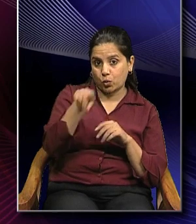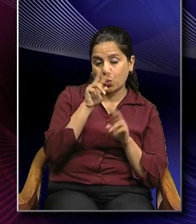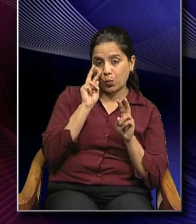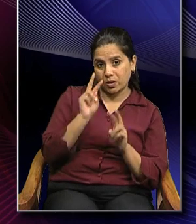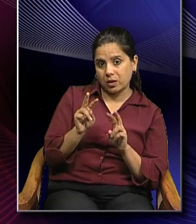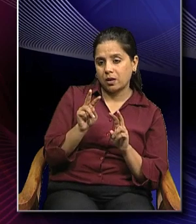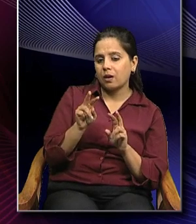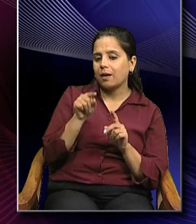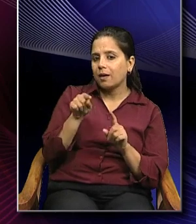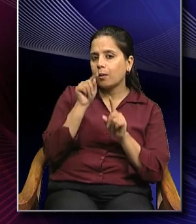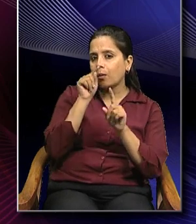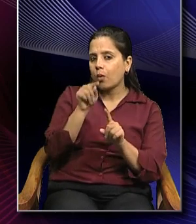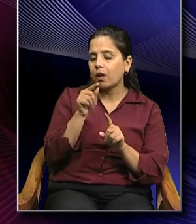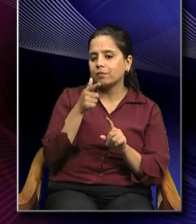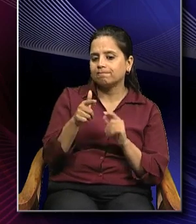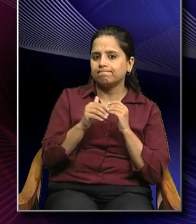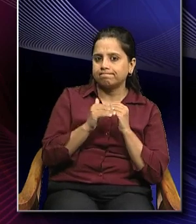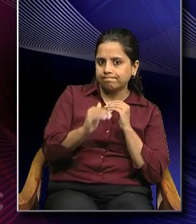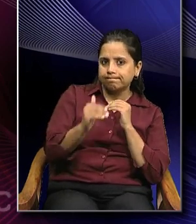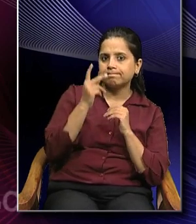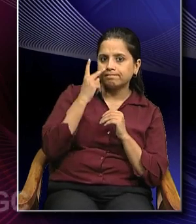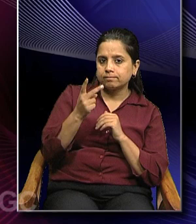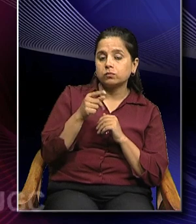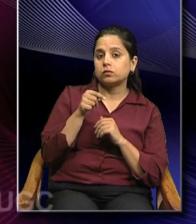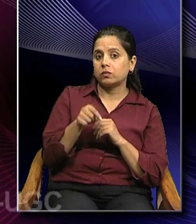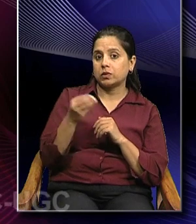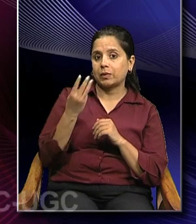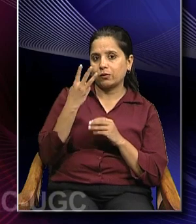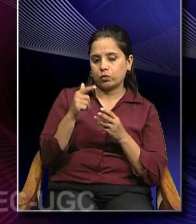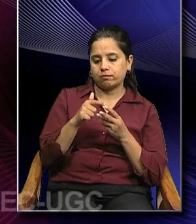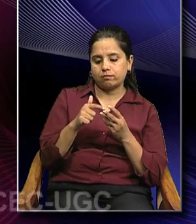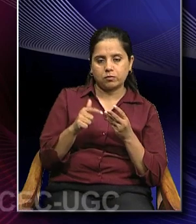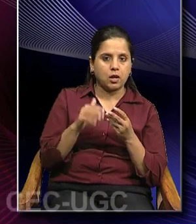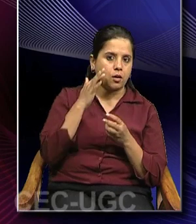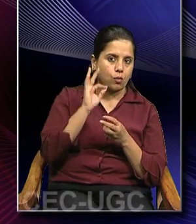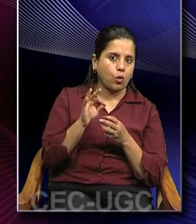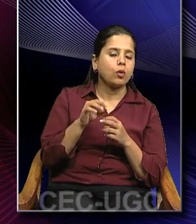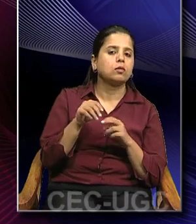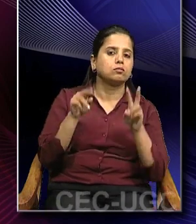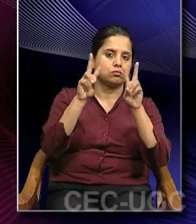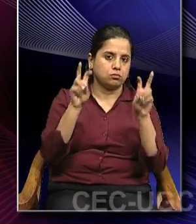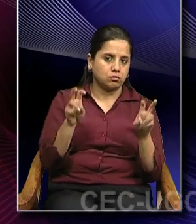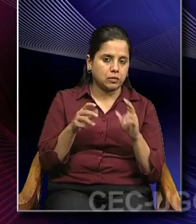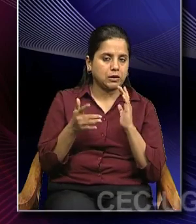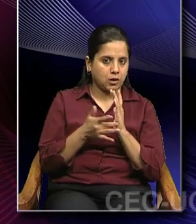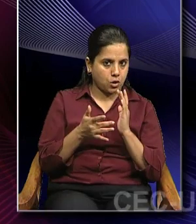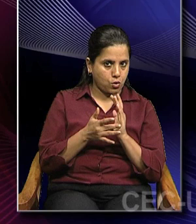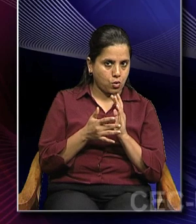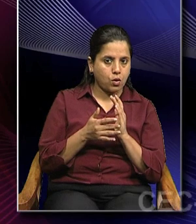from the point of view of sustainability, these three important factors are very important: